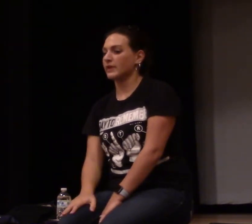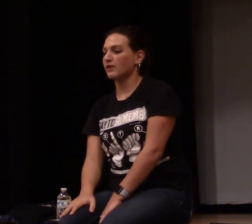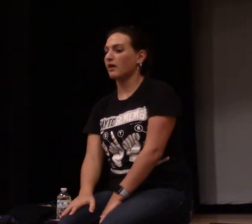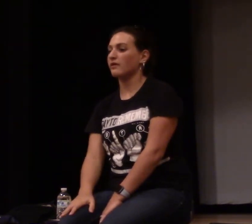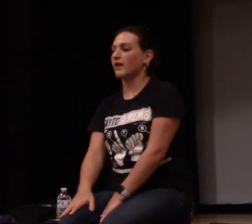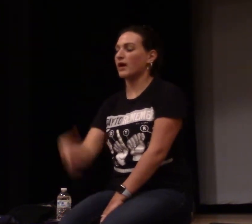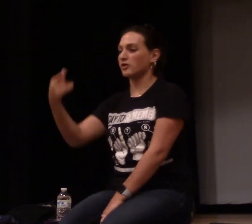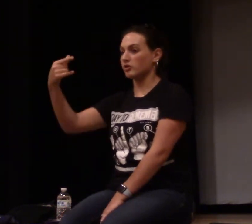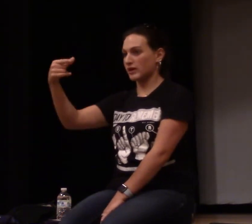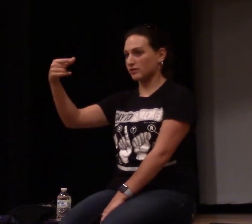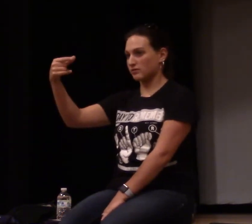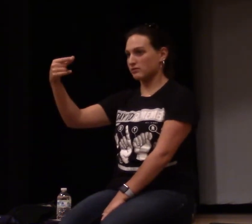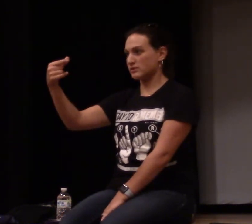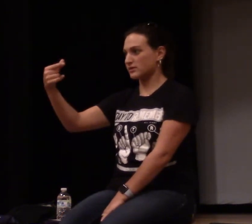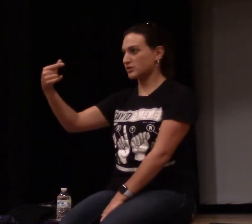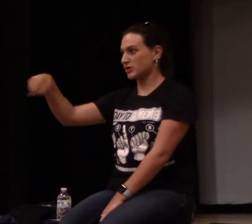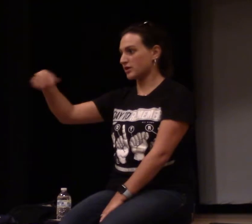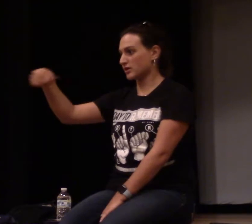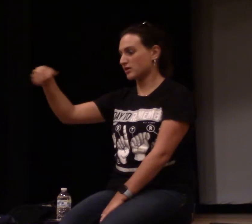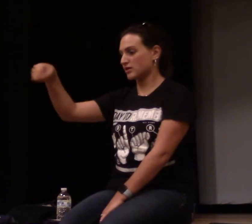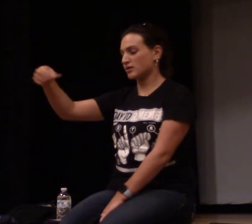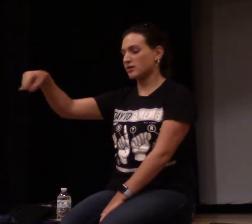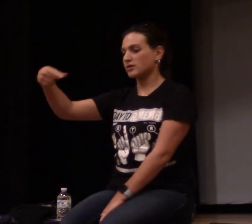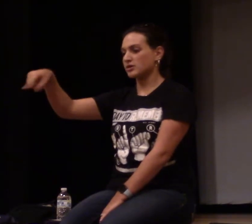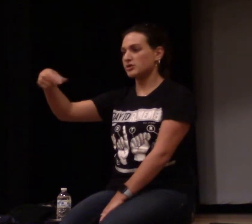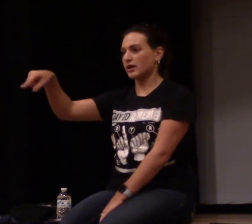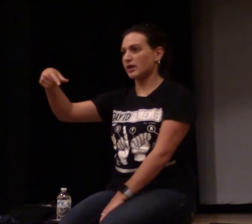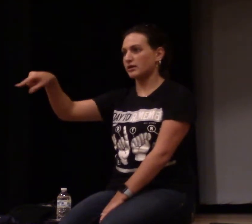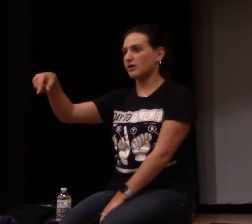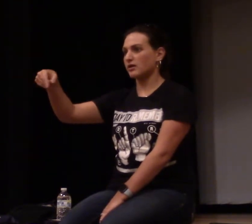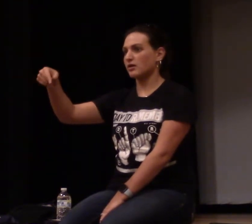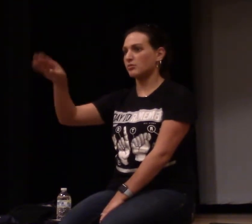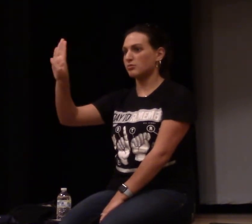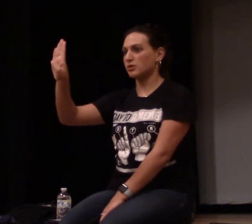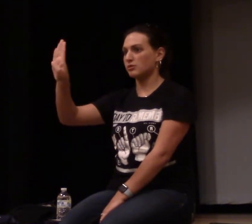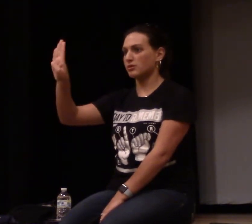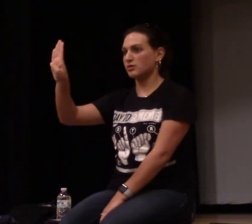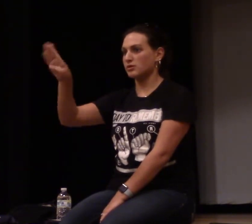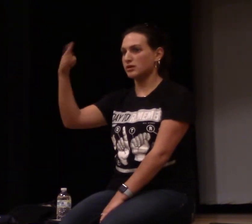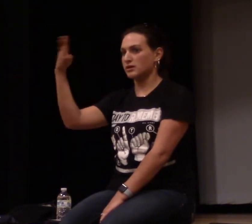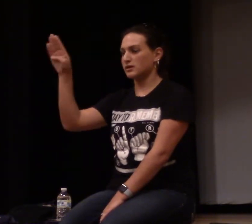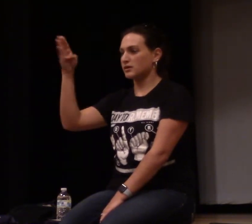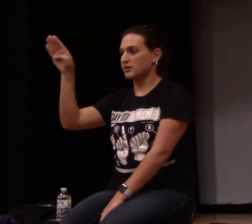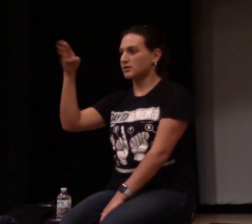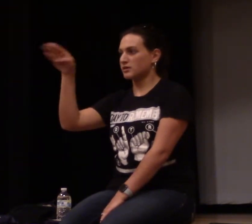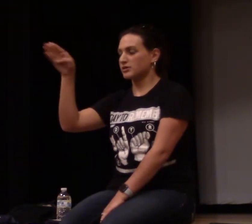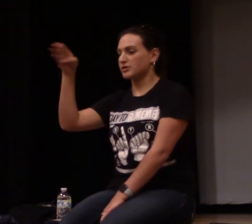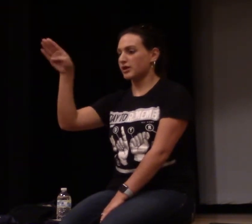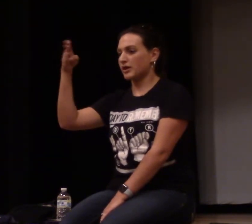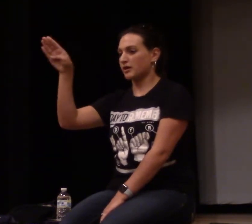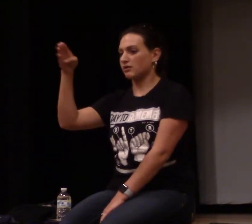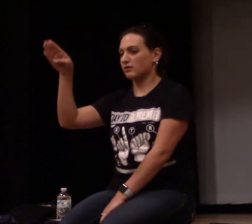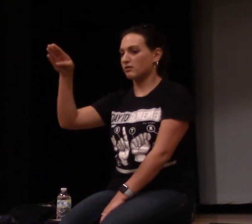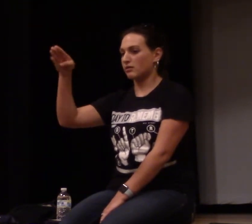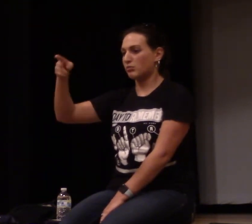And then green is a G. Shake it. Blue. Shake it.